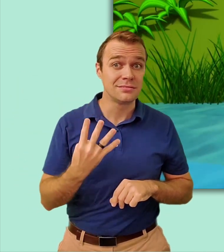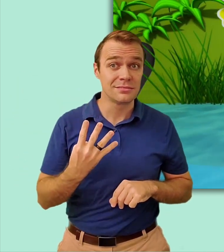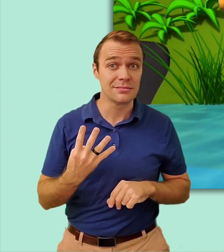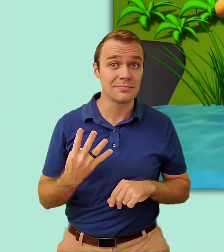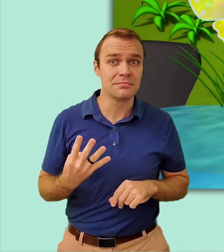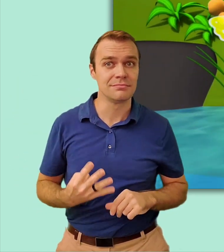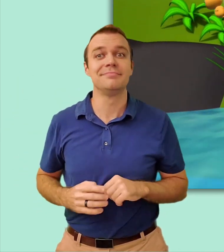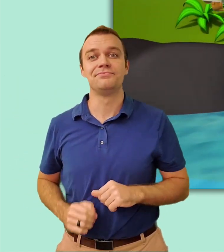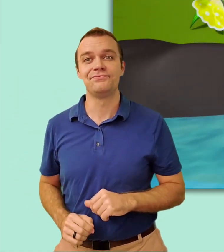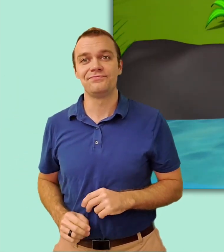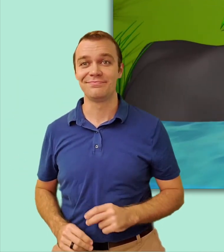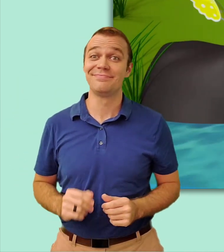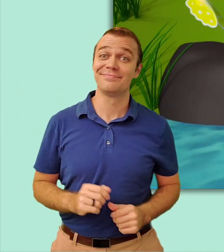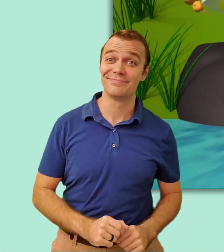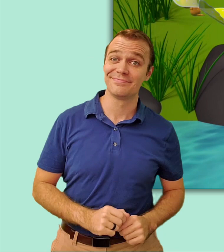back.